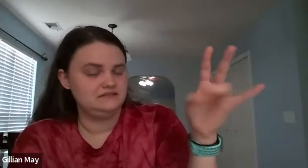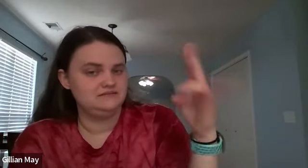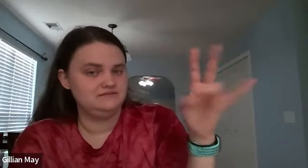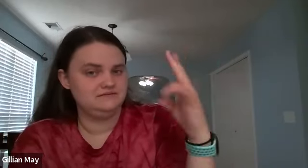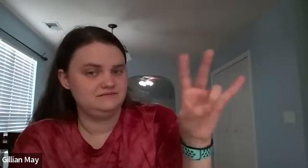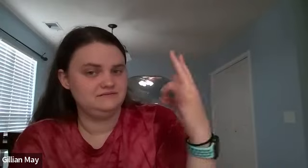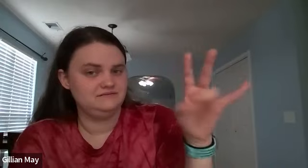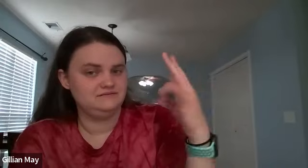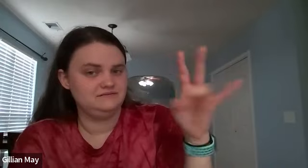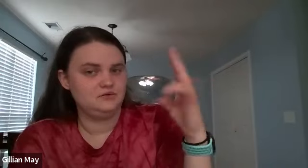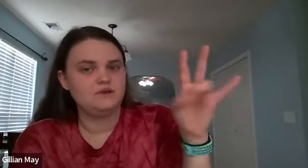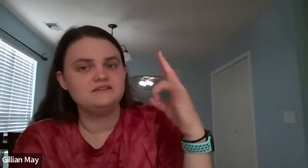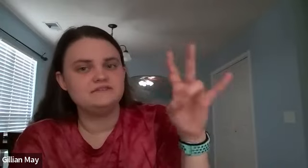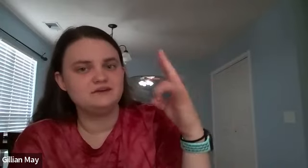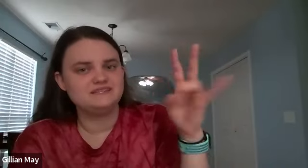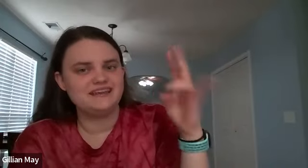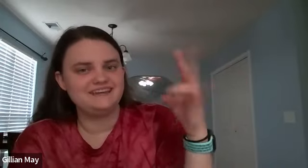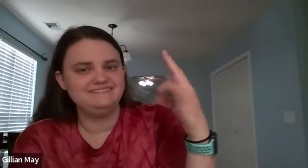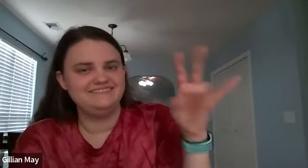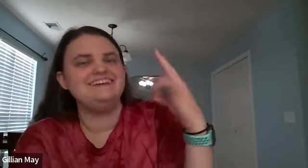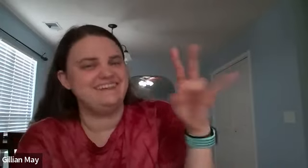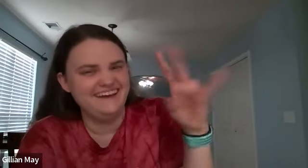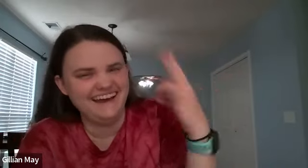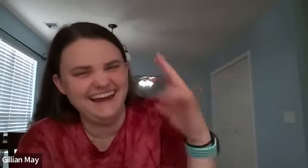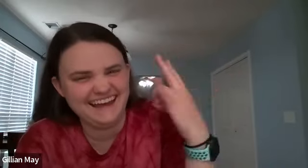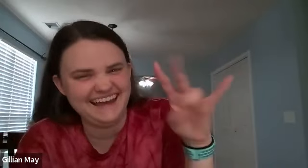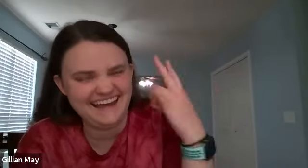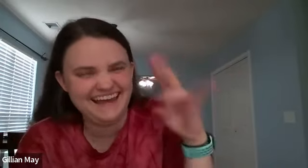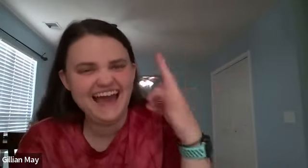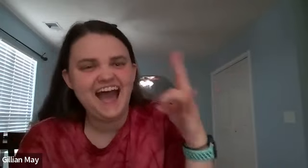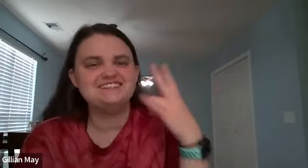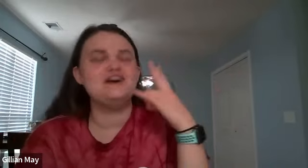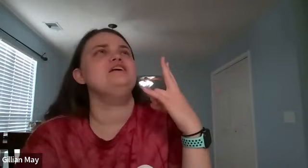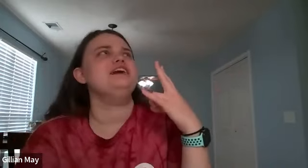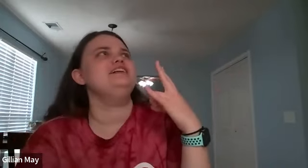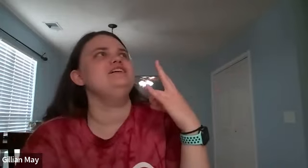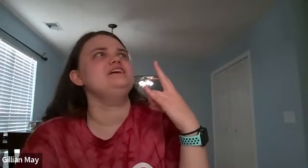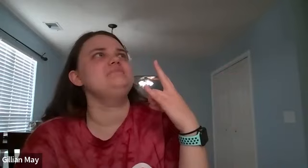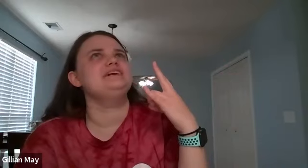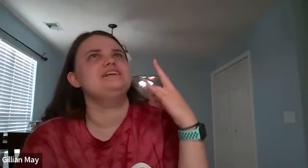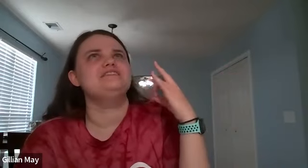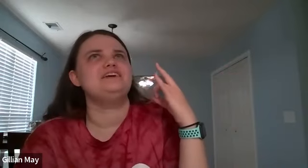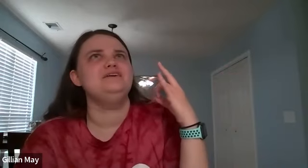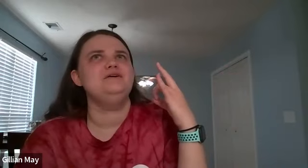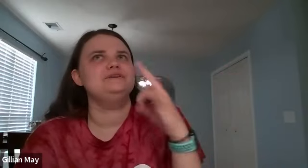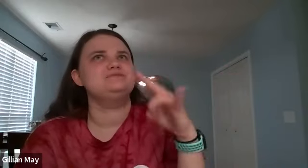17. Ring finger, Miss Katie. There you go. I saw her kind of look up and kind of think, which one is